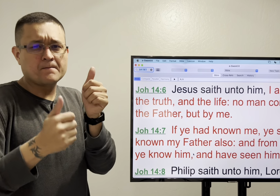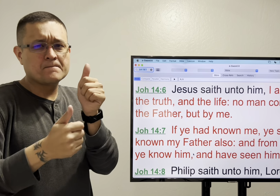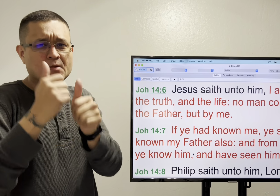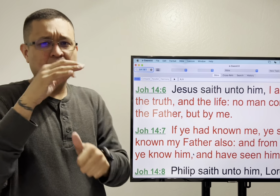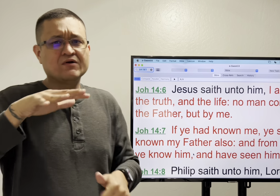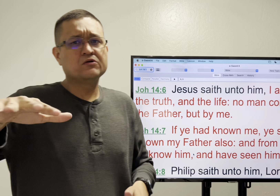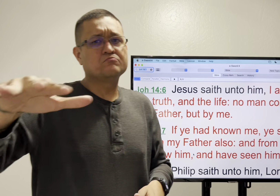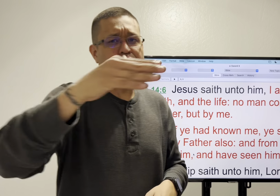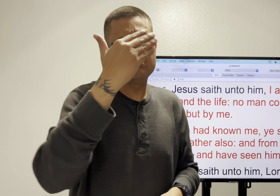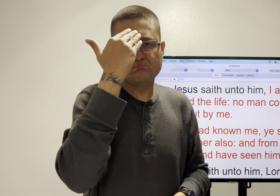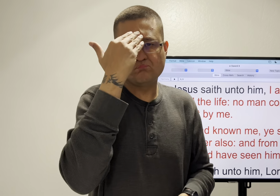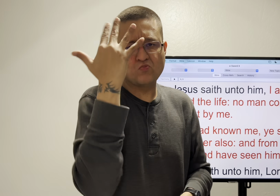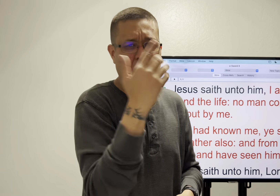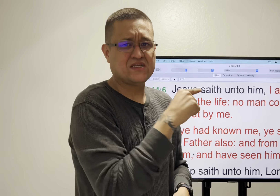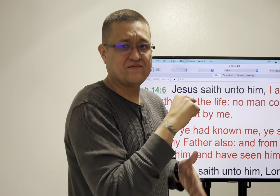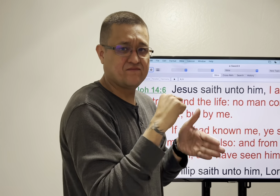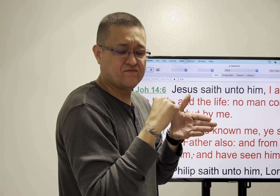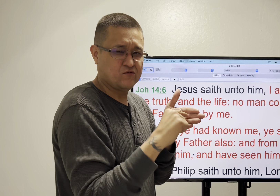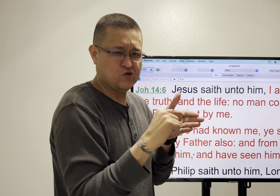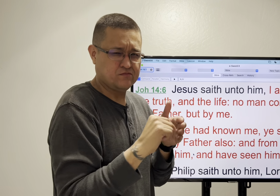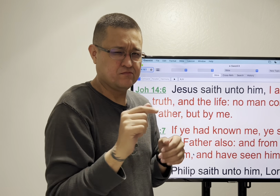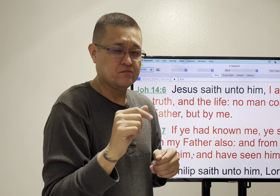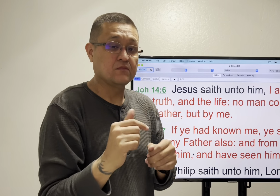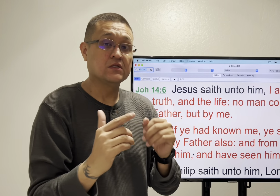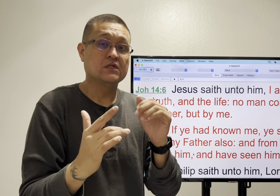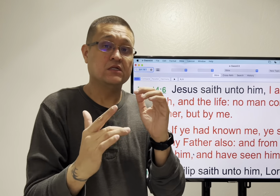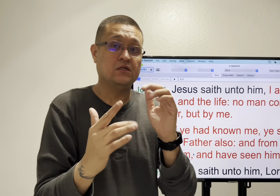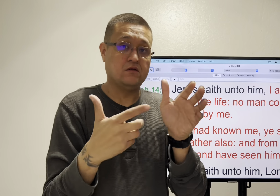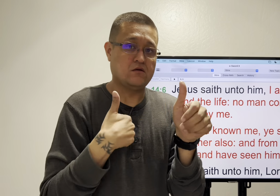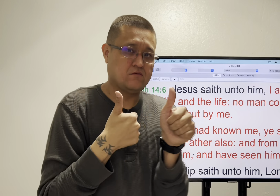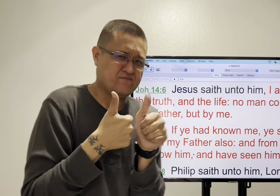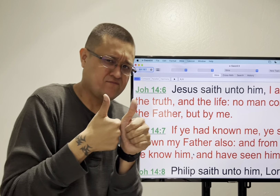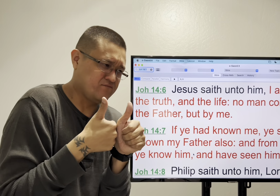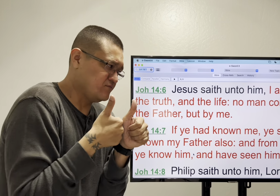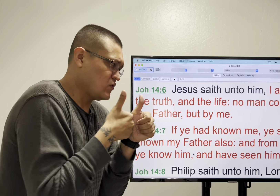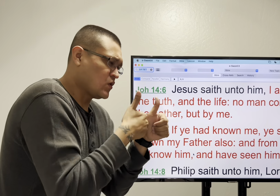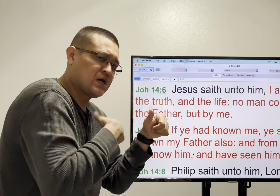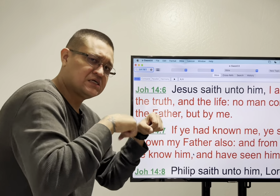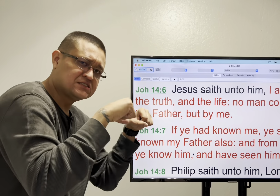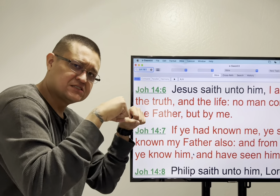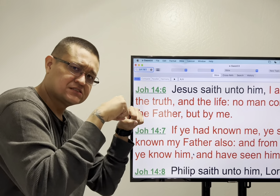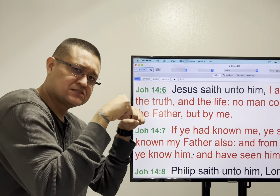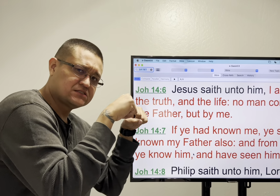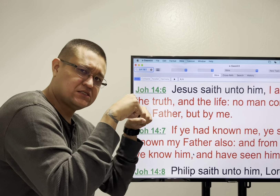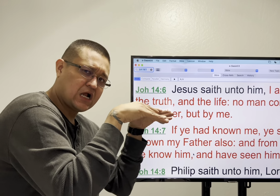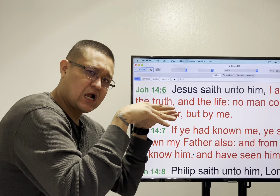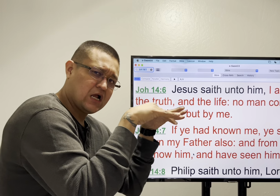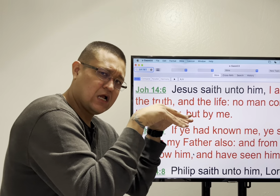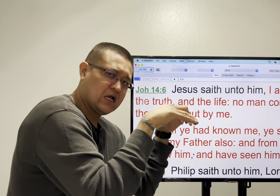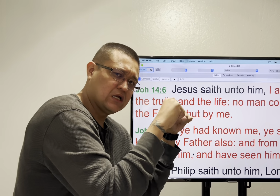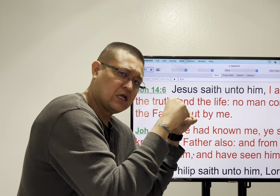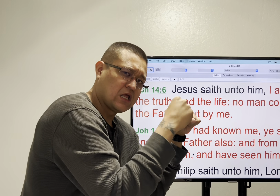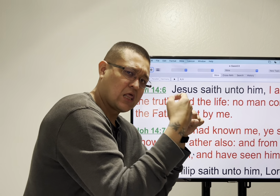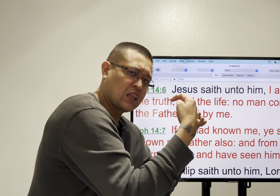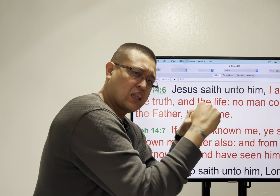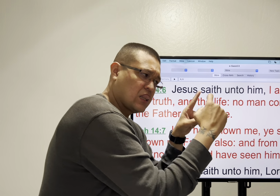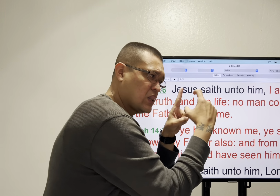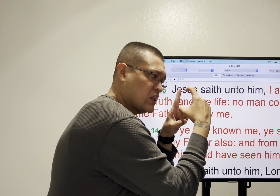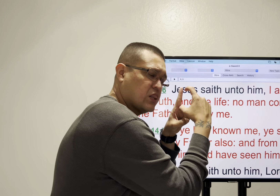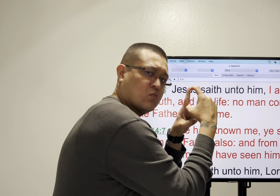very famous verse. Most of you probably know or have read this before. So we're going to follow it word for word.